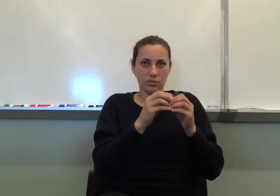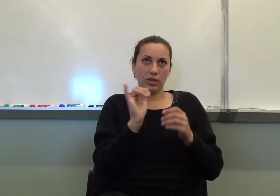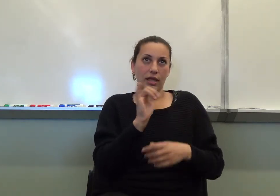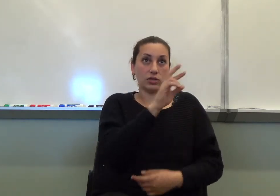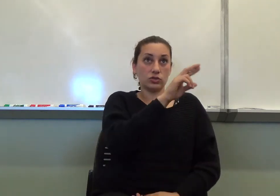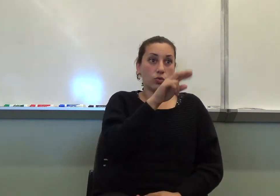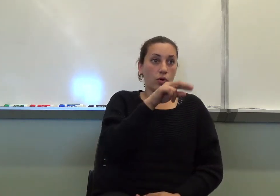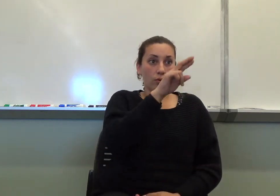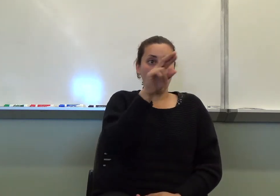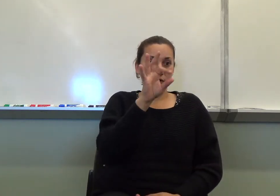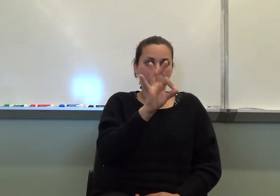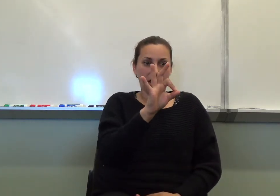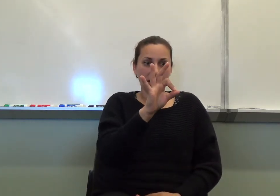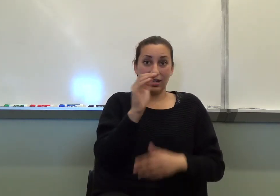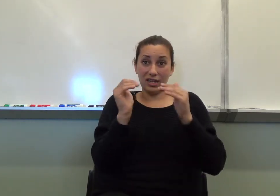9. No, it's 3.